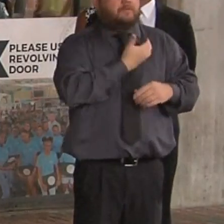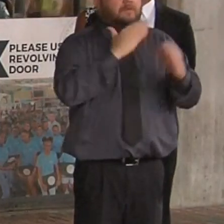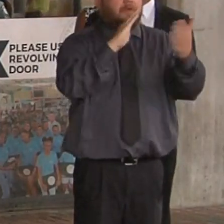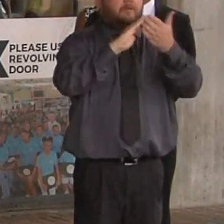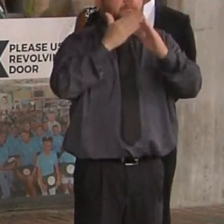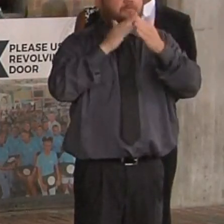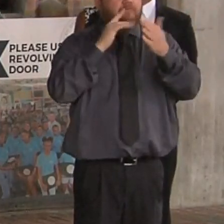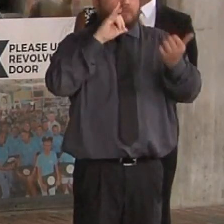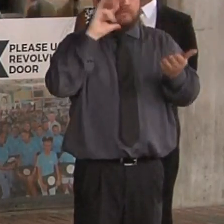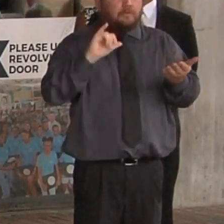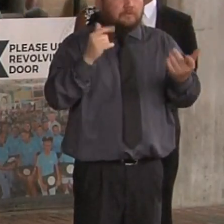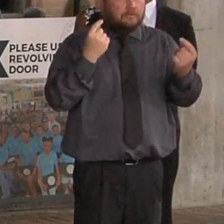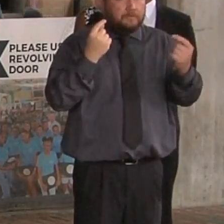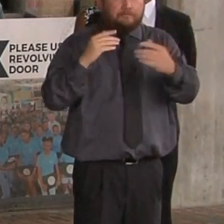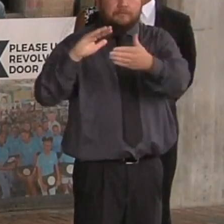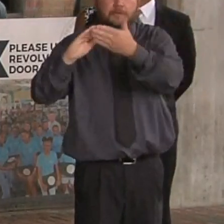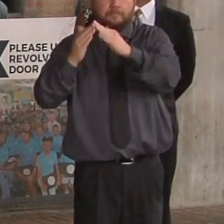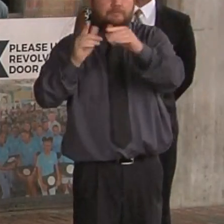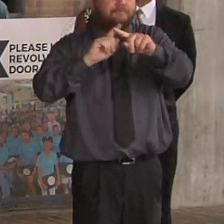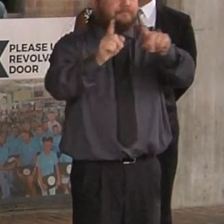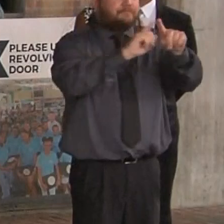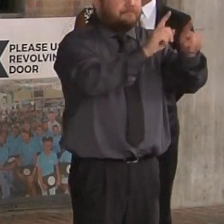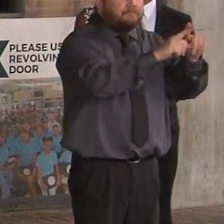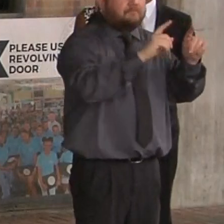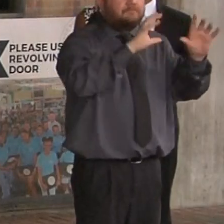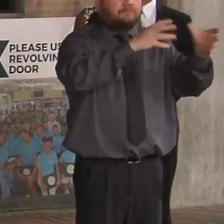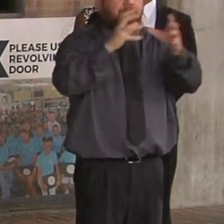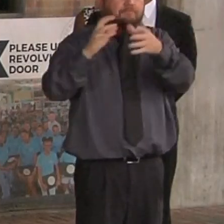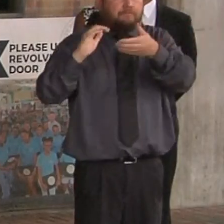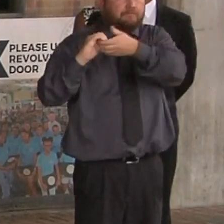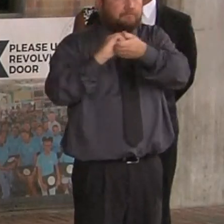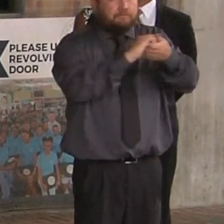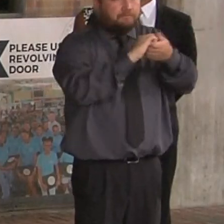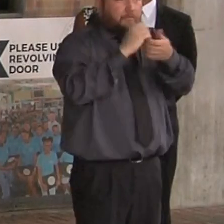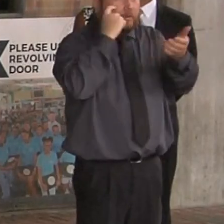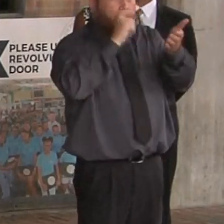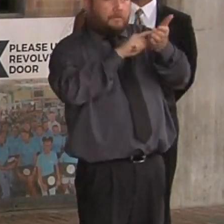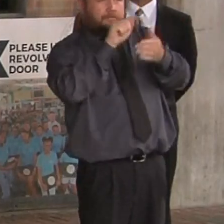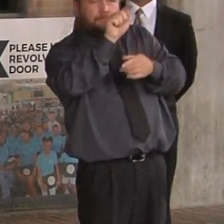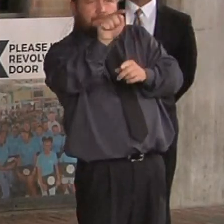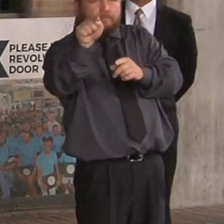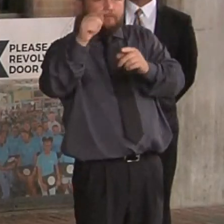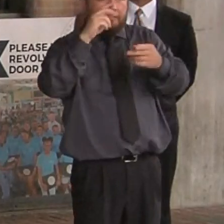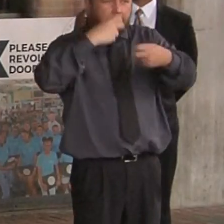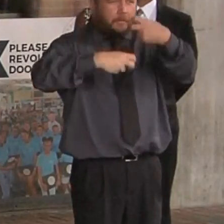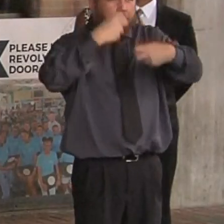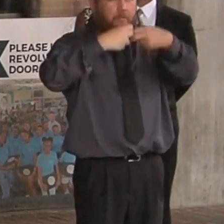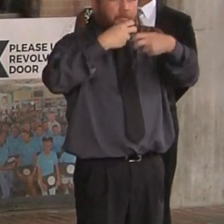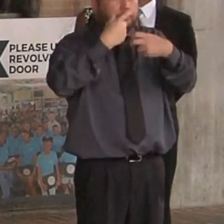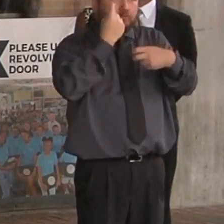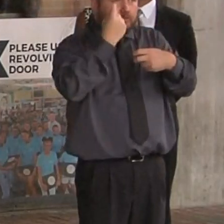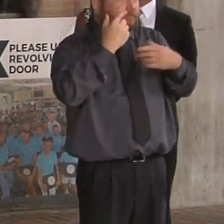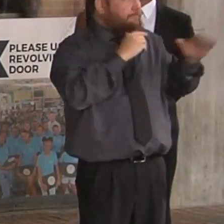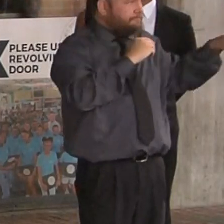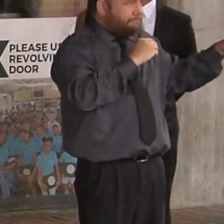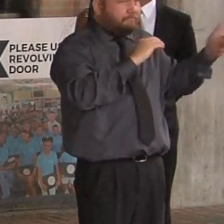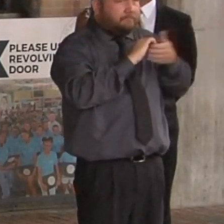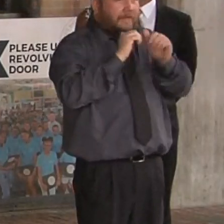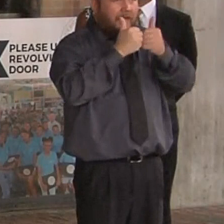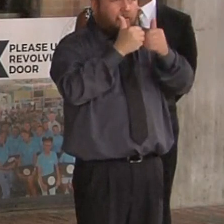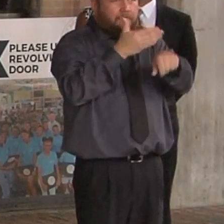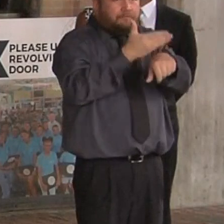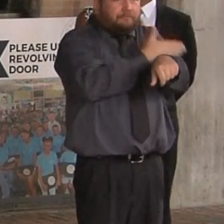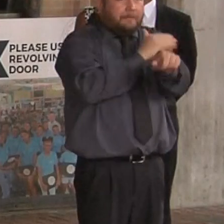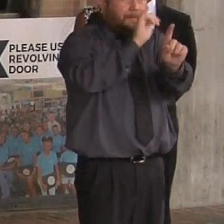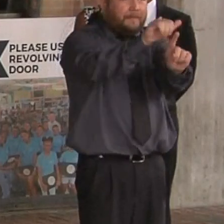solve problems and create a better quality of life for all. And it's exactly what we're talking about today. So the Boston Police is